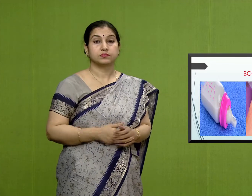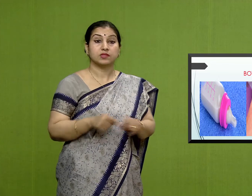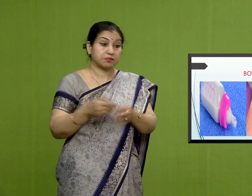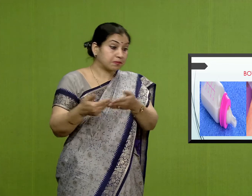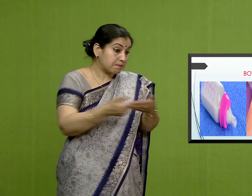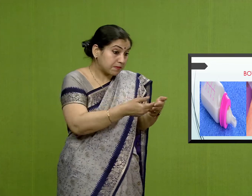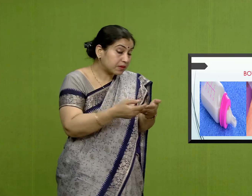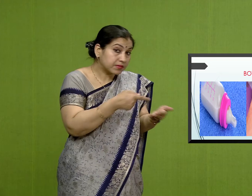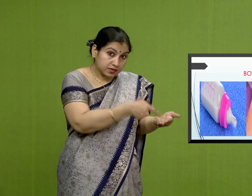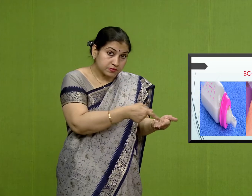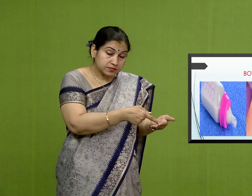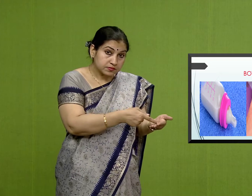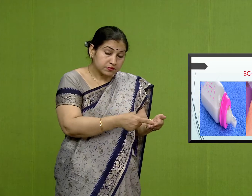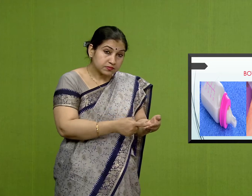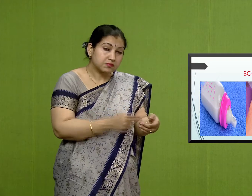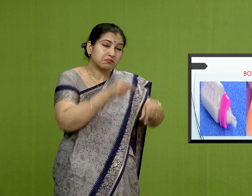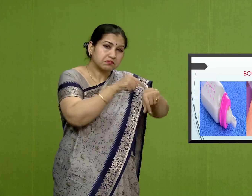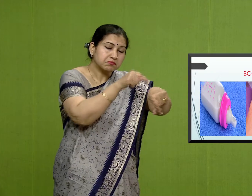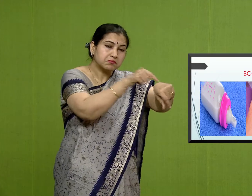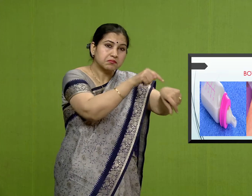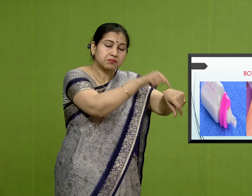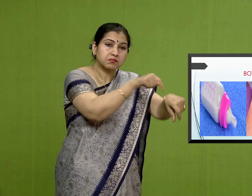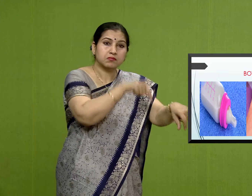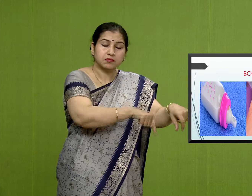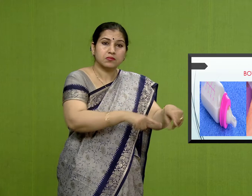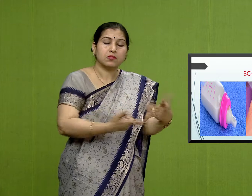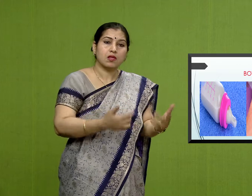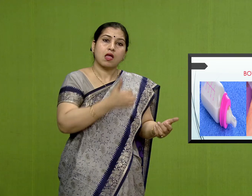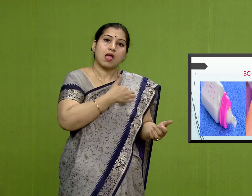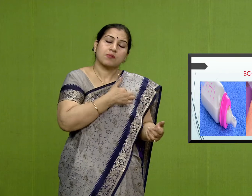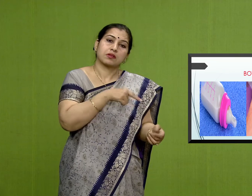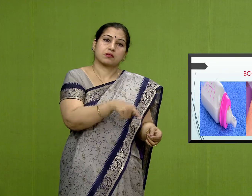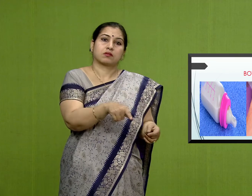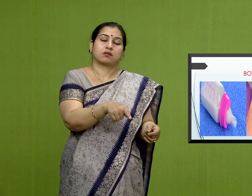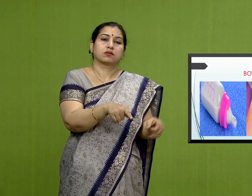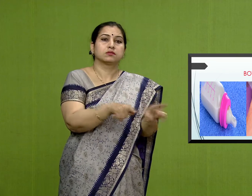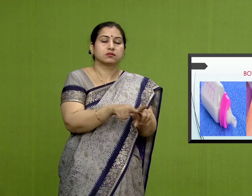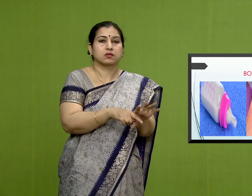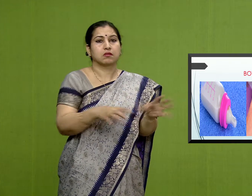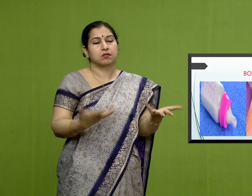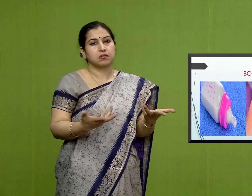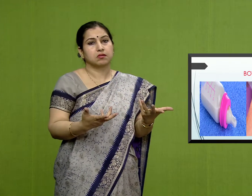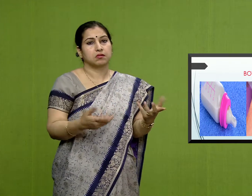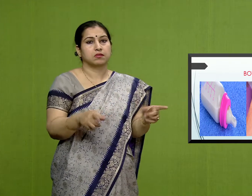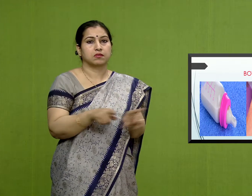Babies often get addicted to it and hooked to it